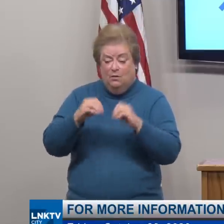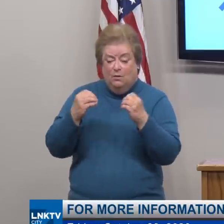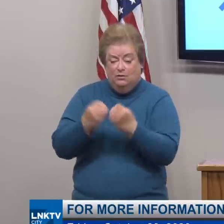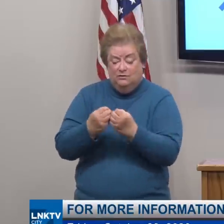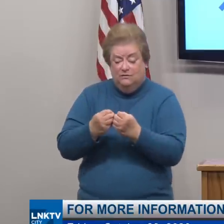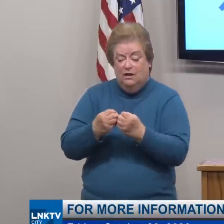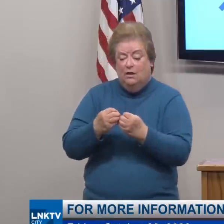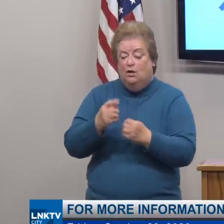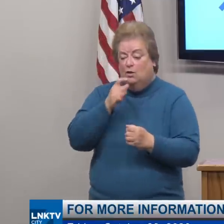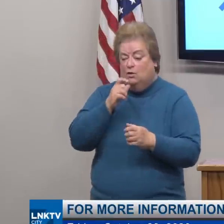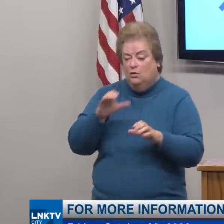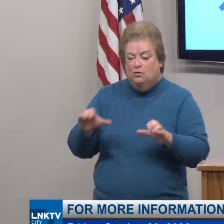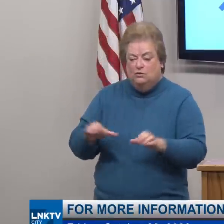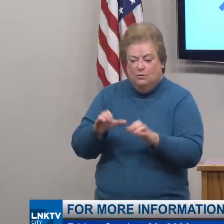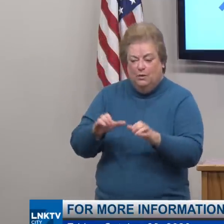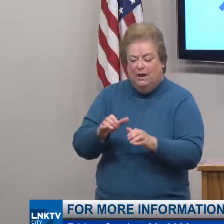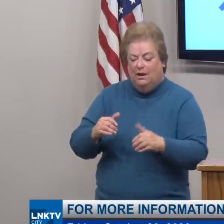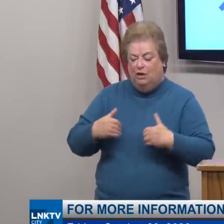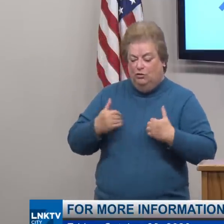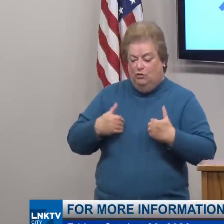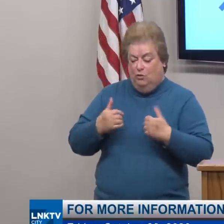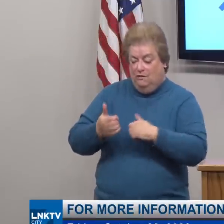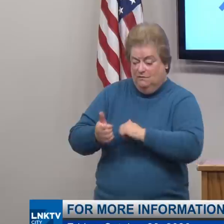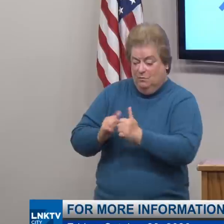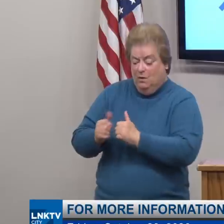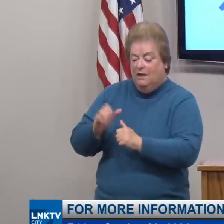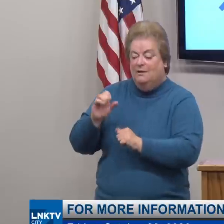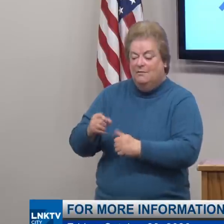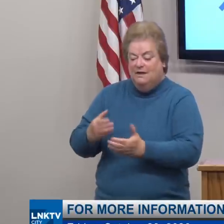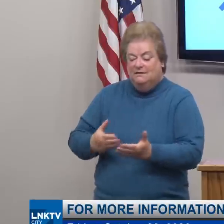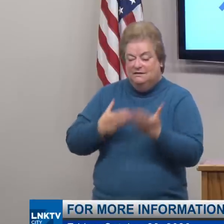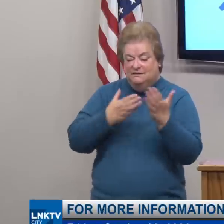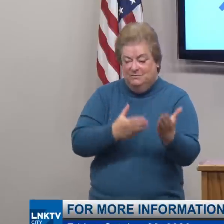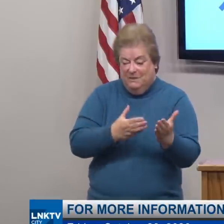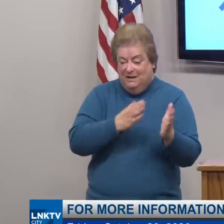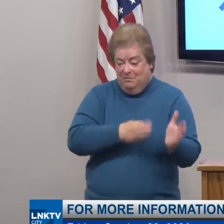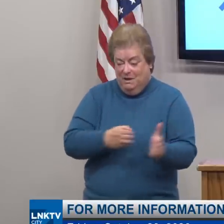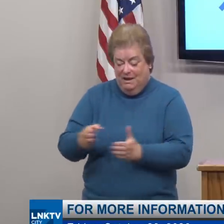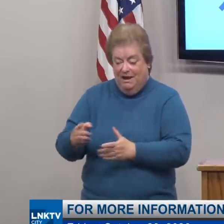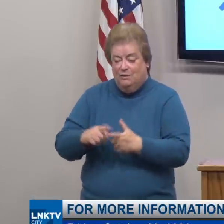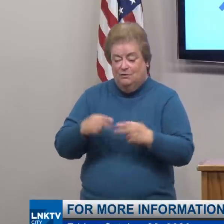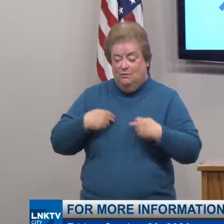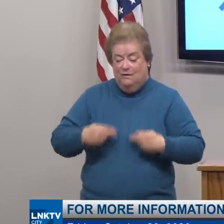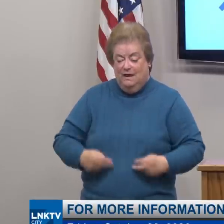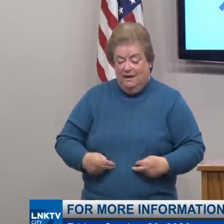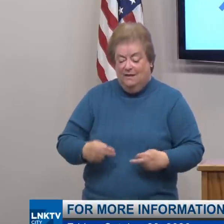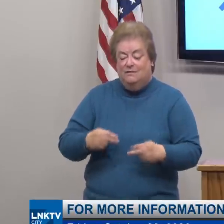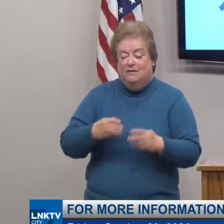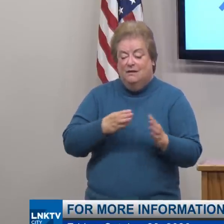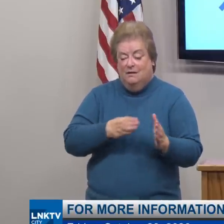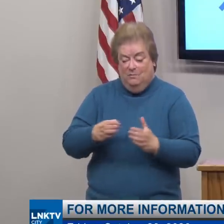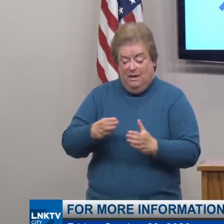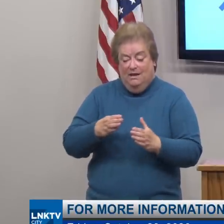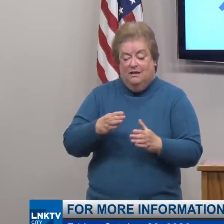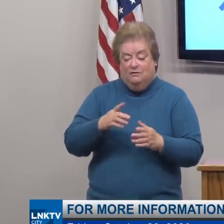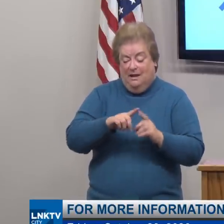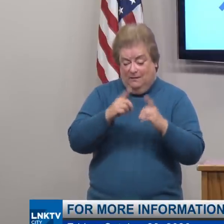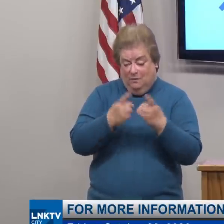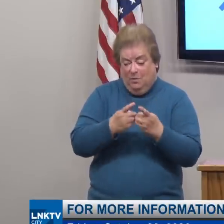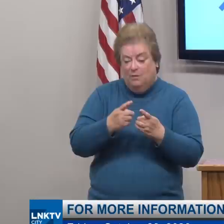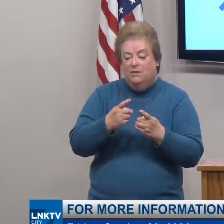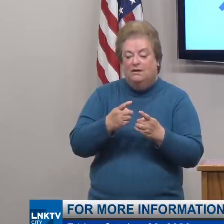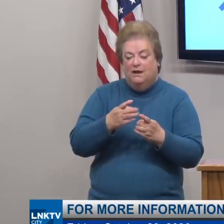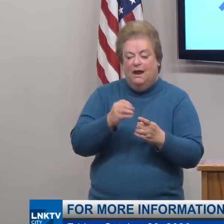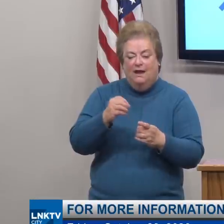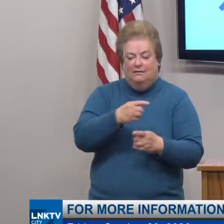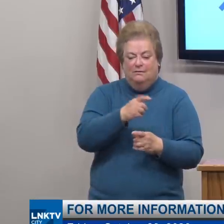connect conducting new sports must submit a sport activity plan and the health department must approve the plan before practices or